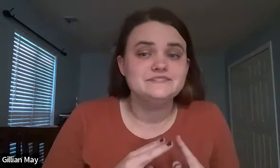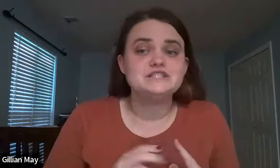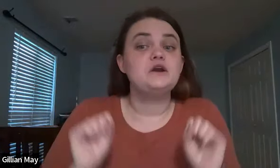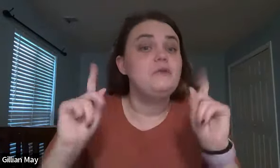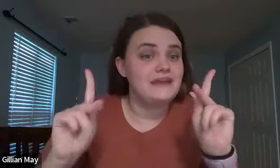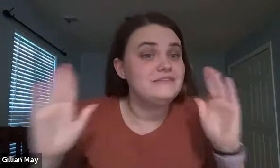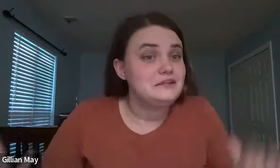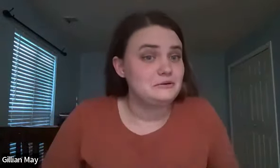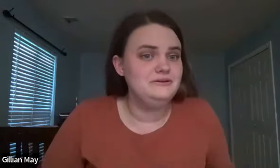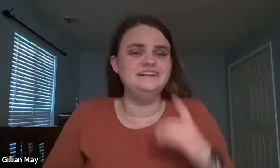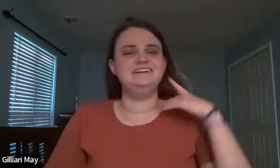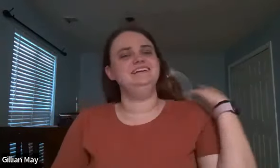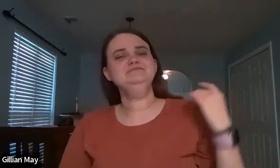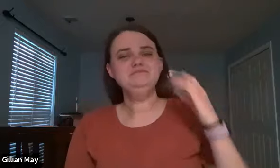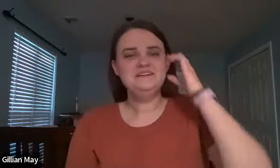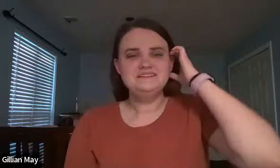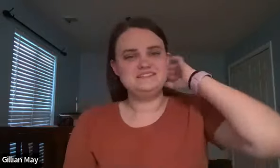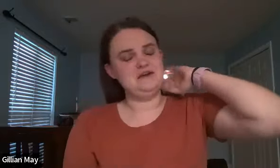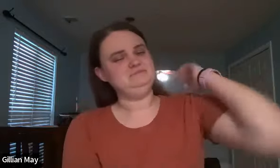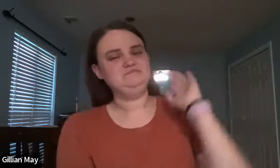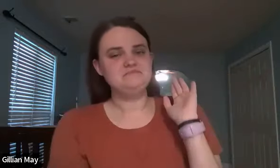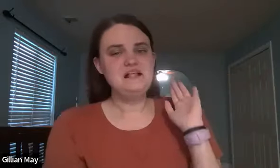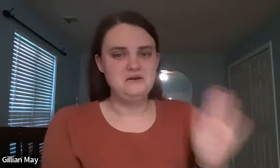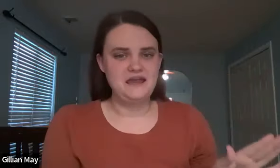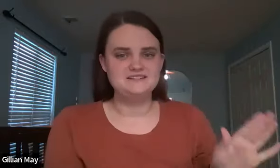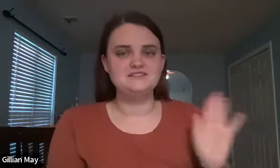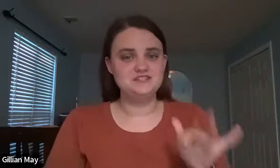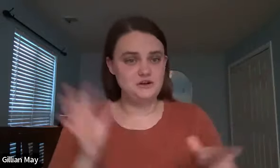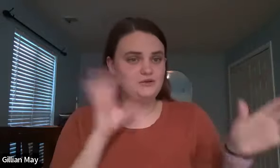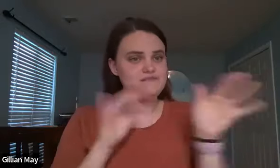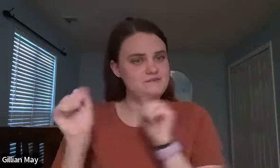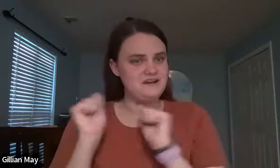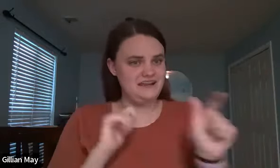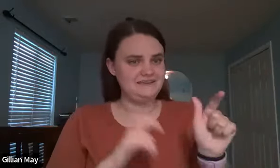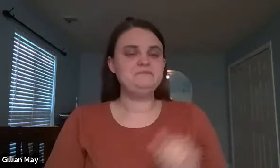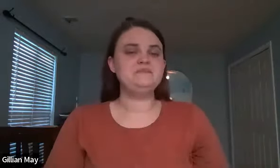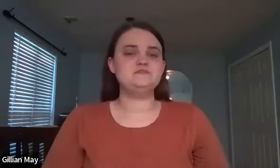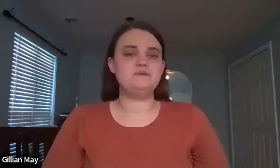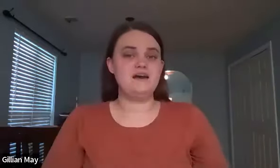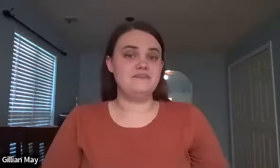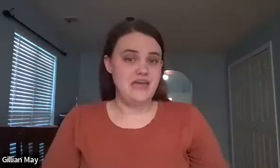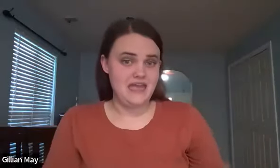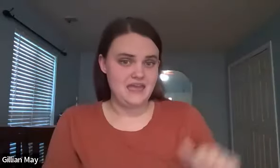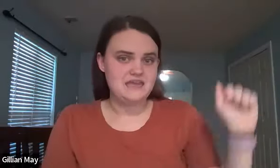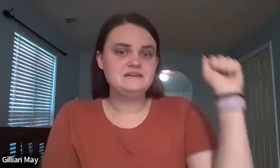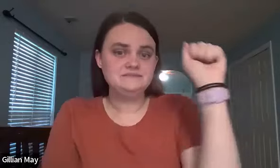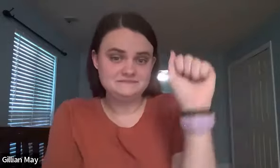she's like, okay, thank you. So, okay, so let's start all the way from our A. So we have A,